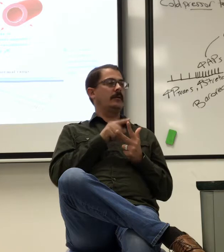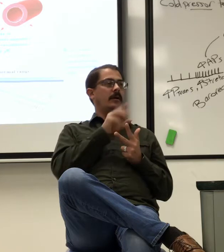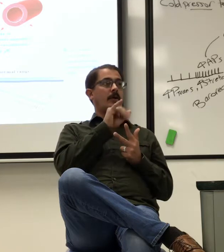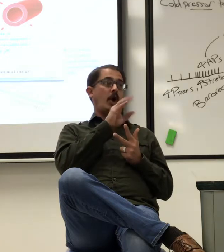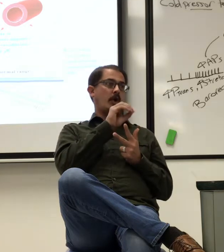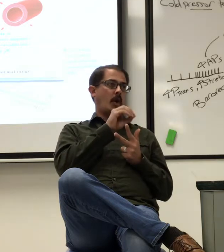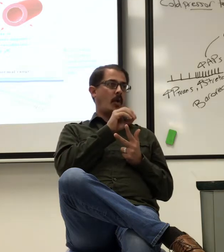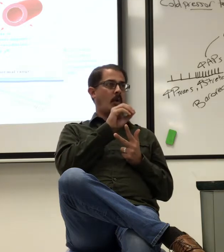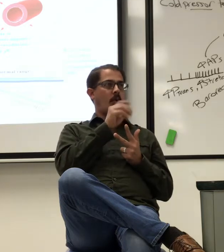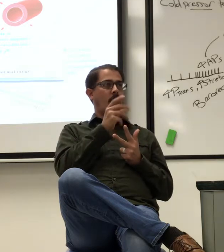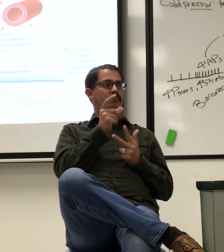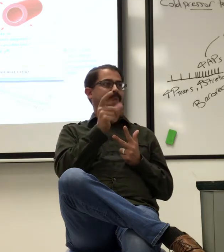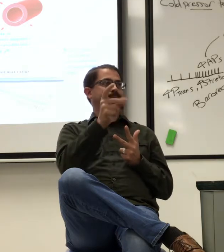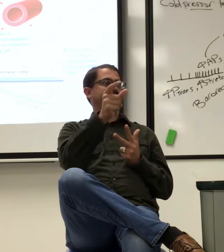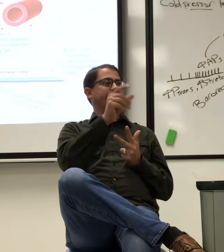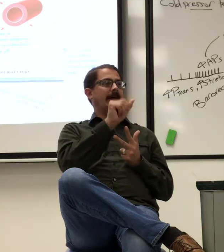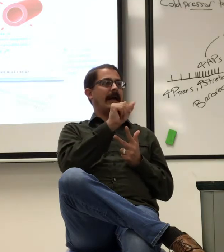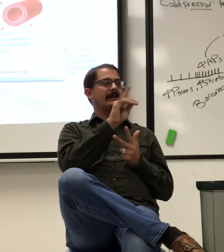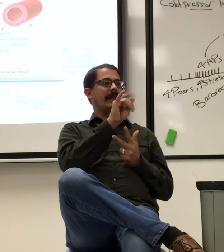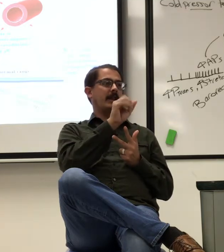acceleratory.